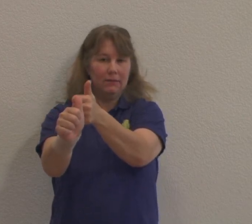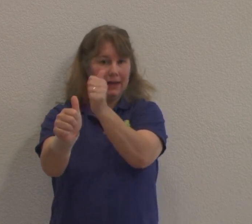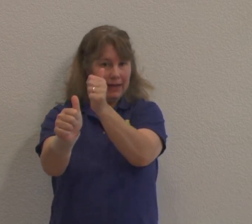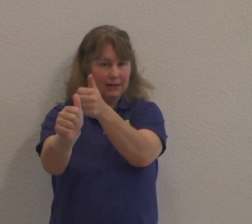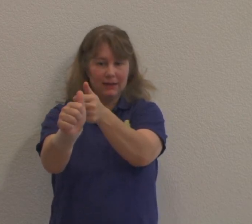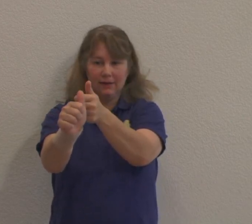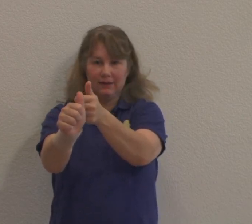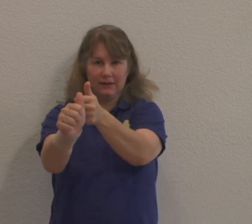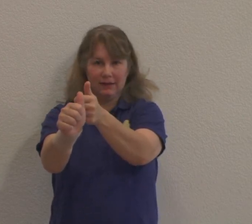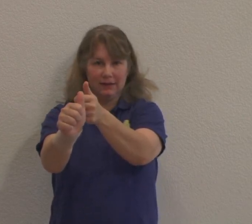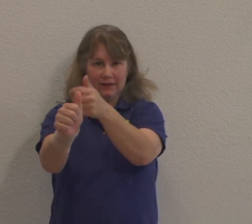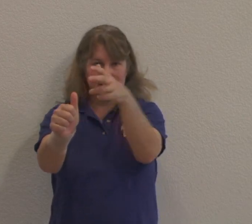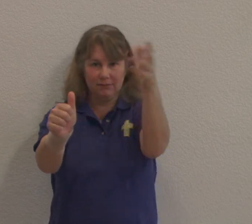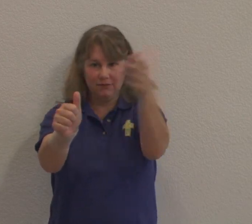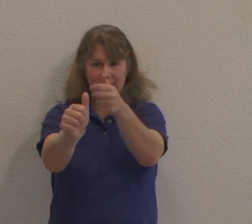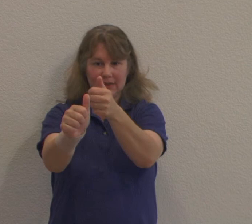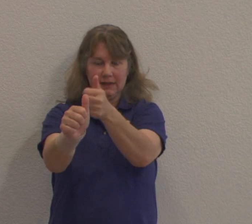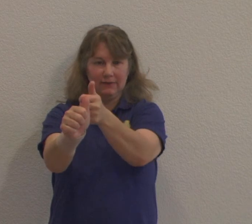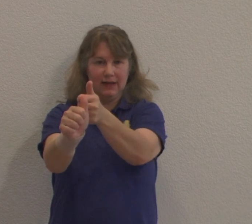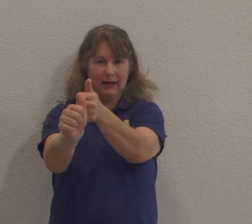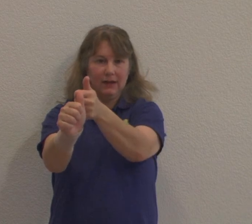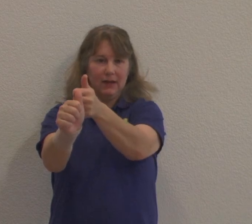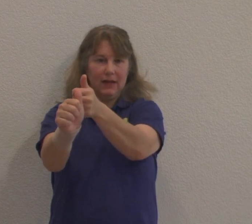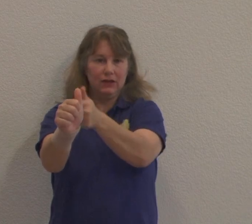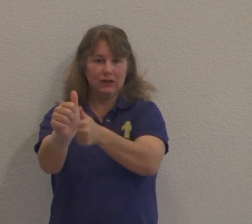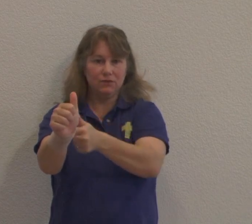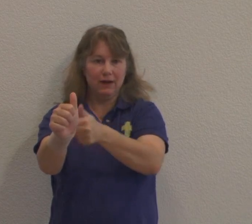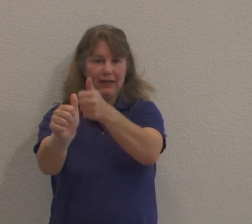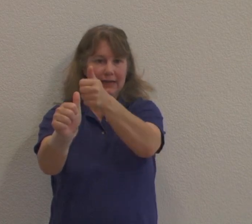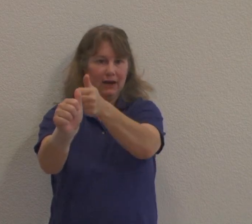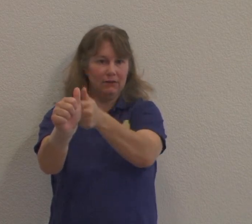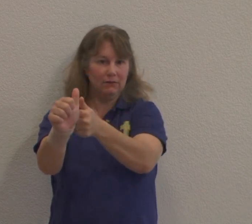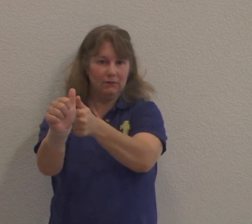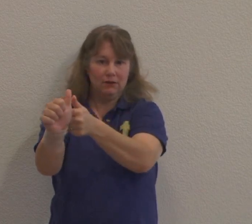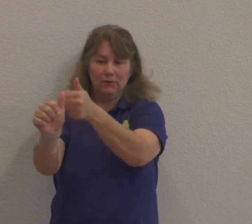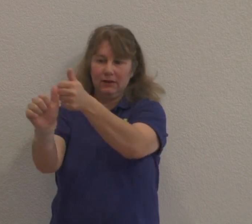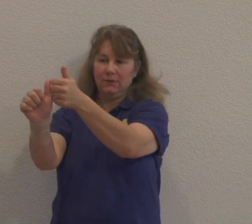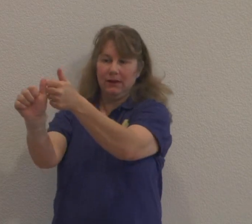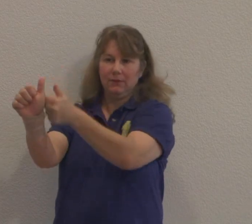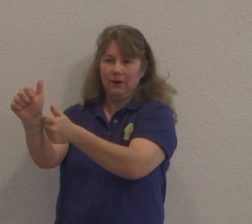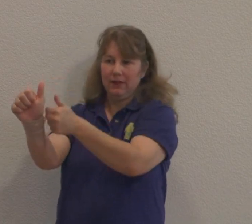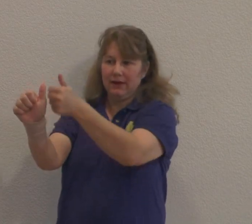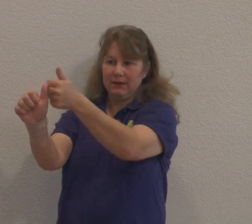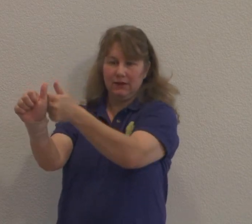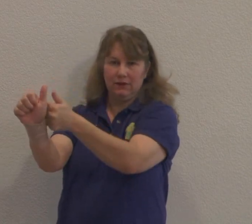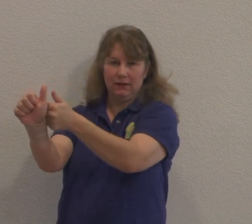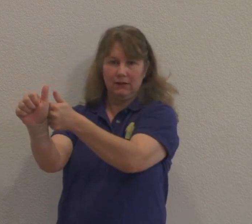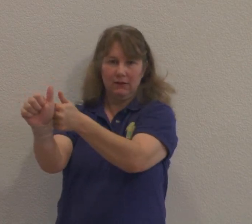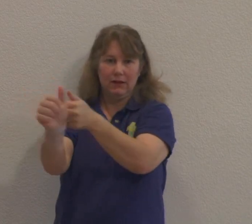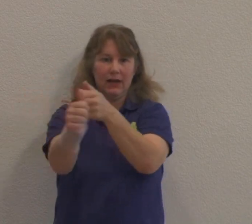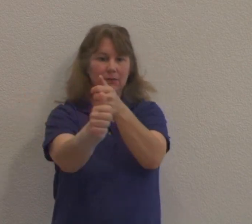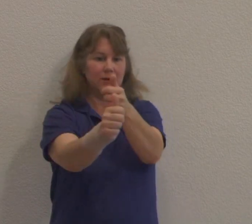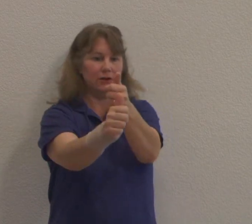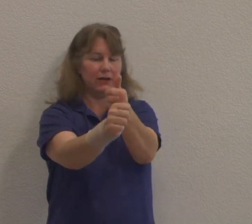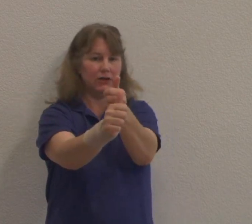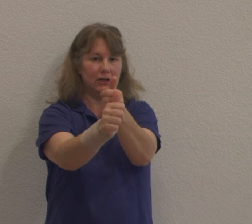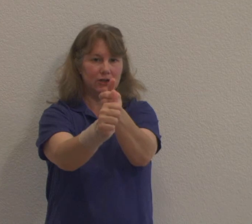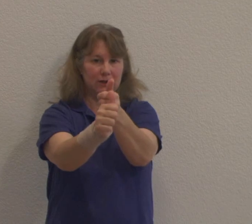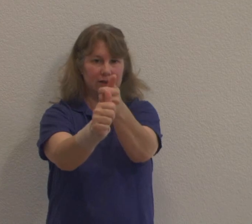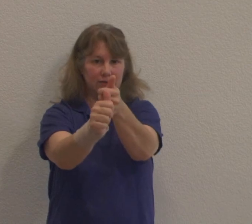my case, obviously, as I said before, that's the left hand. And you just run it down. You run the one thumb down your other. Okay? But you're actually going to do it this